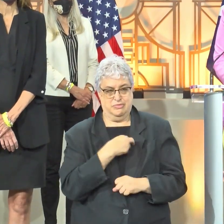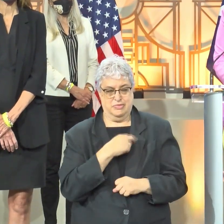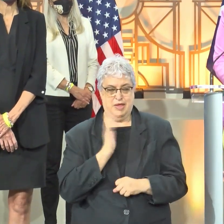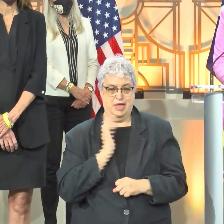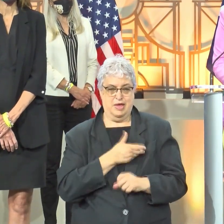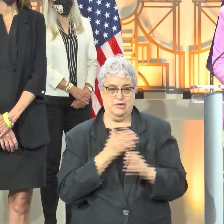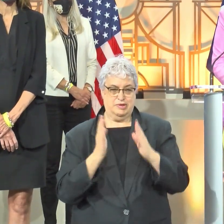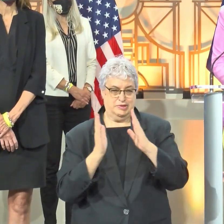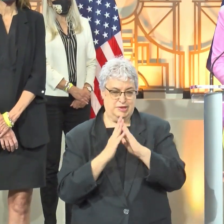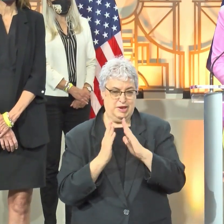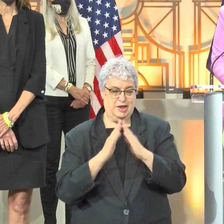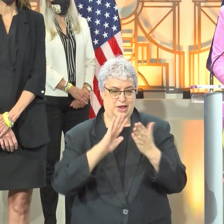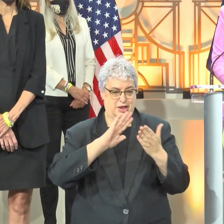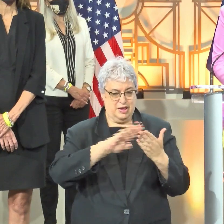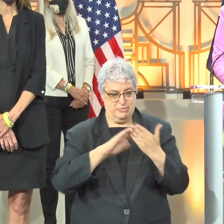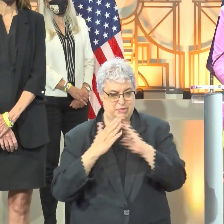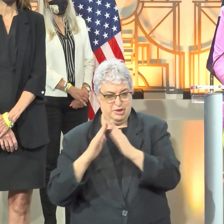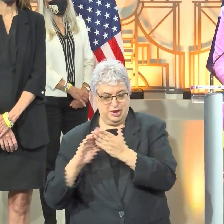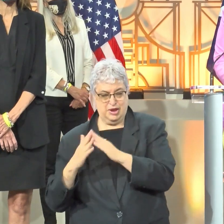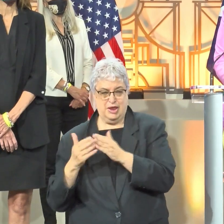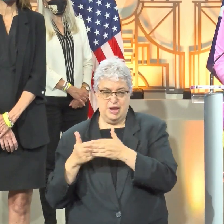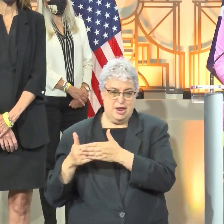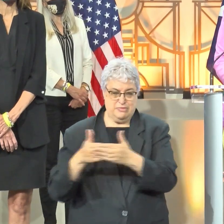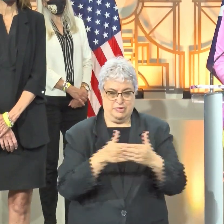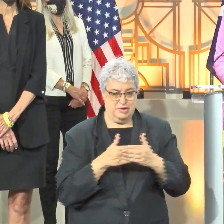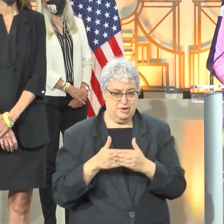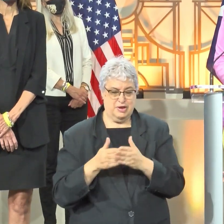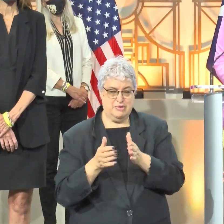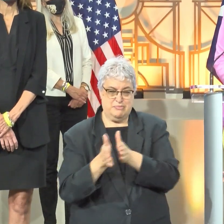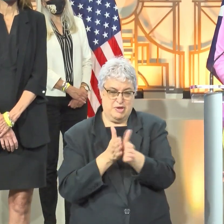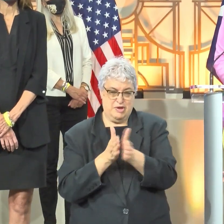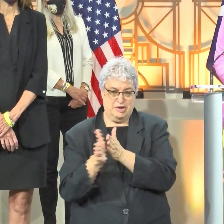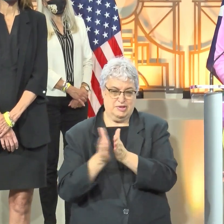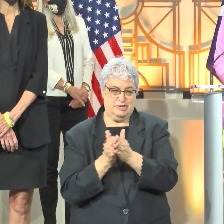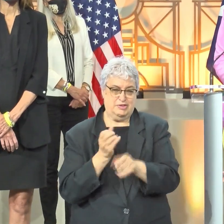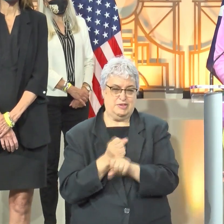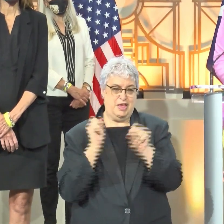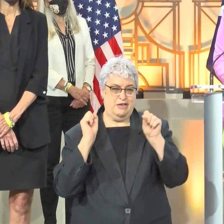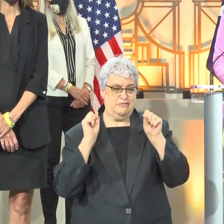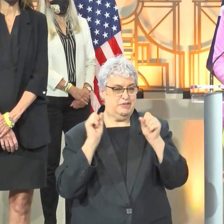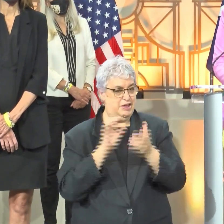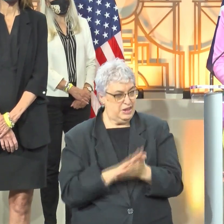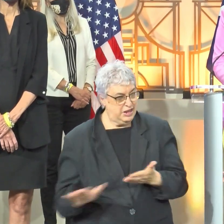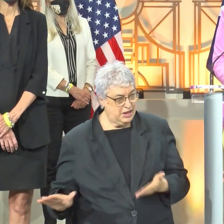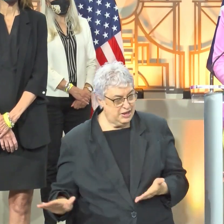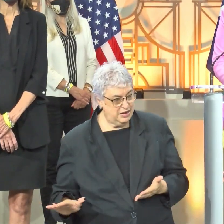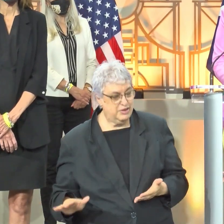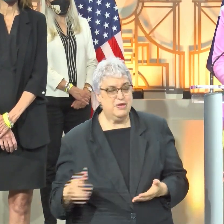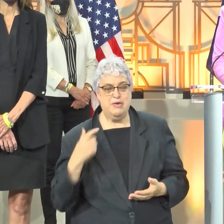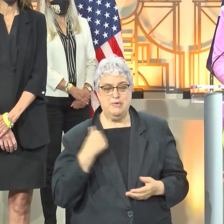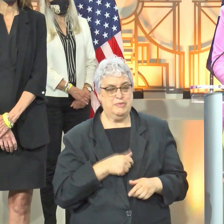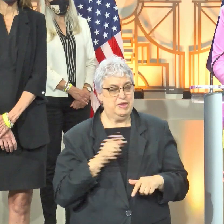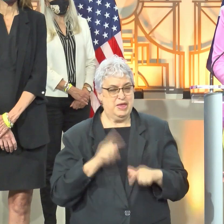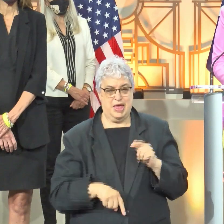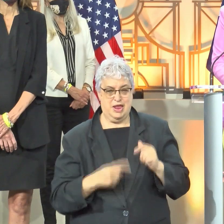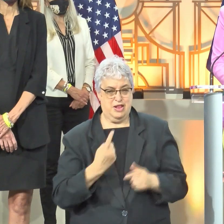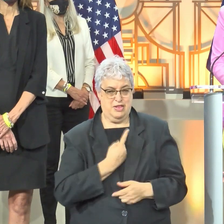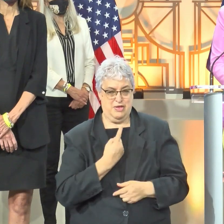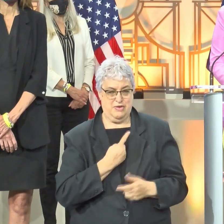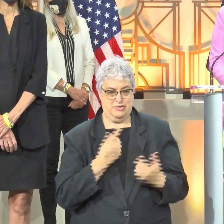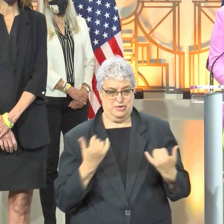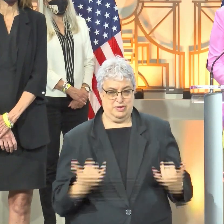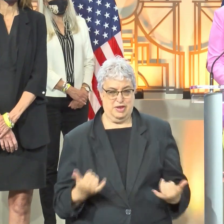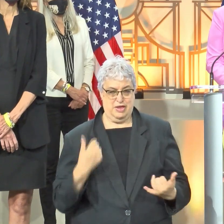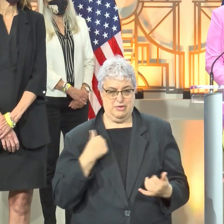our city, our community, our neighborhoods, and our parks safe and clean. We cannot do this alone. Today,